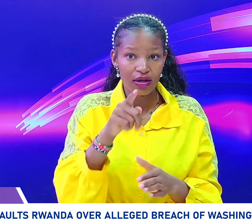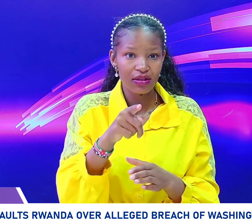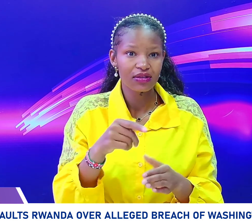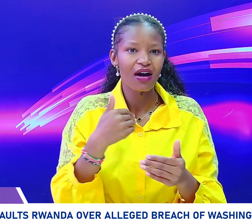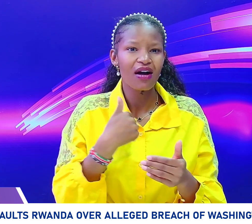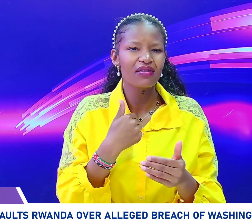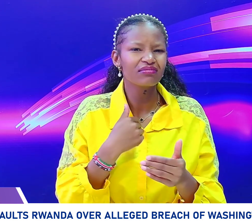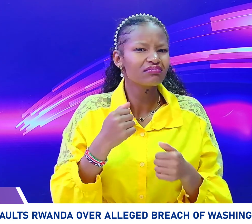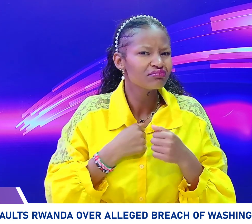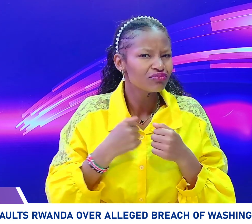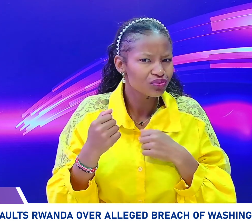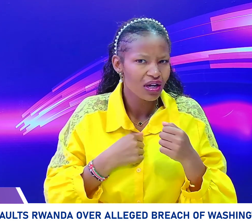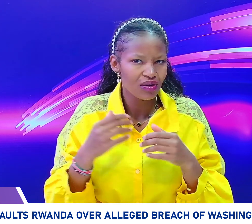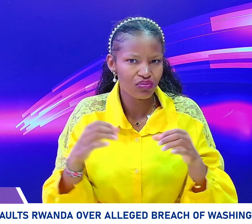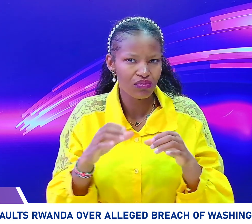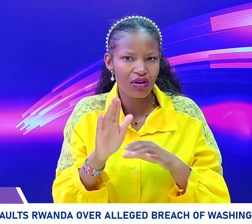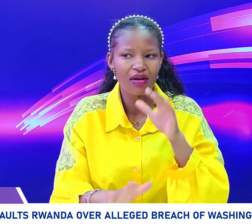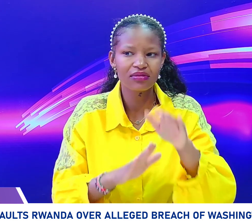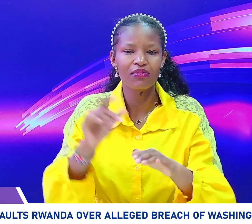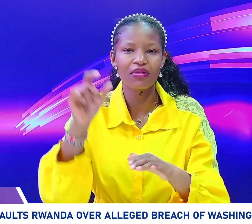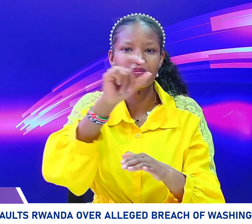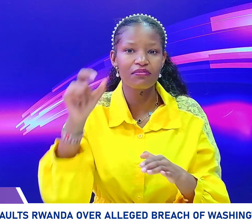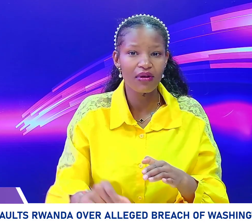towards renewed conflict and insecurity.